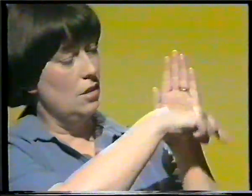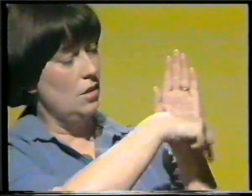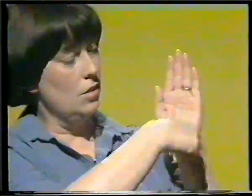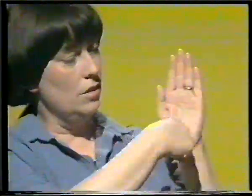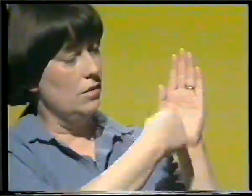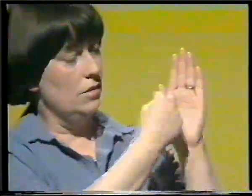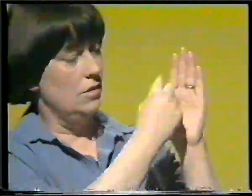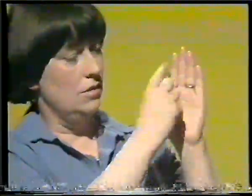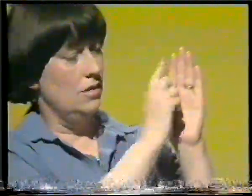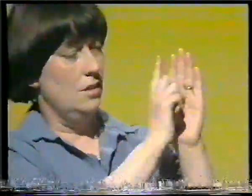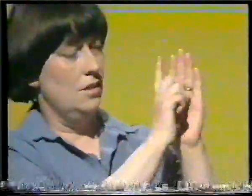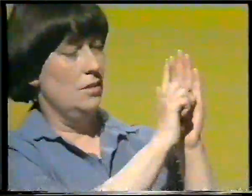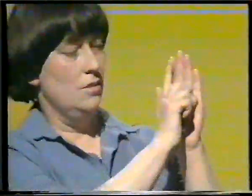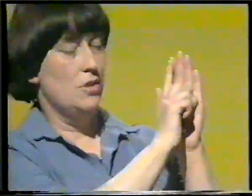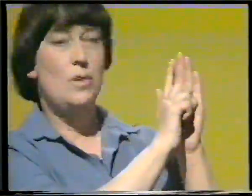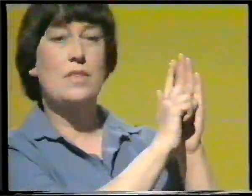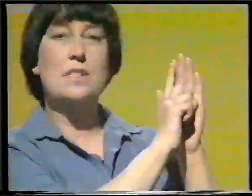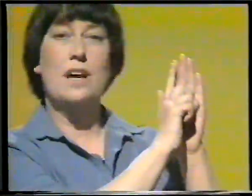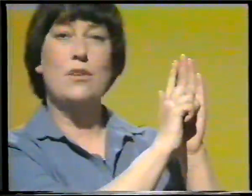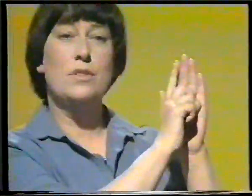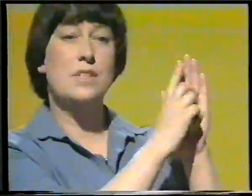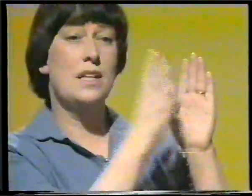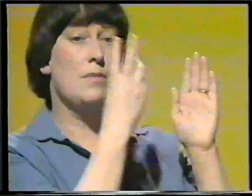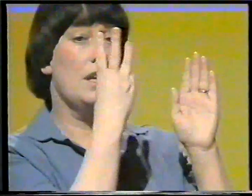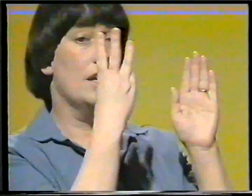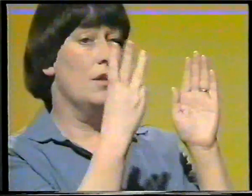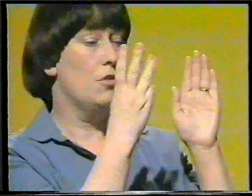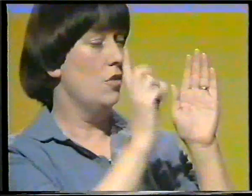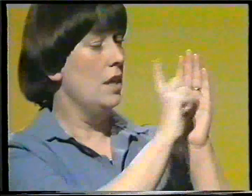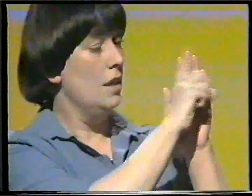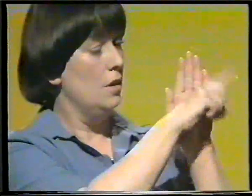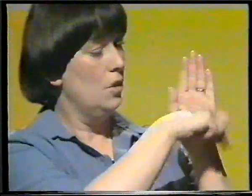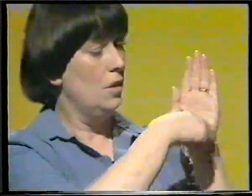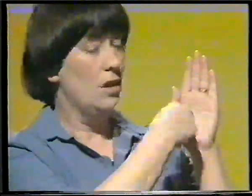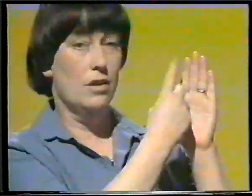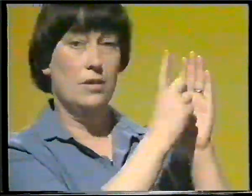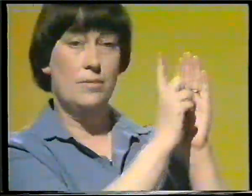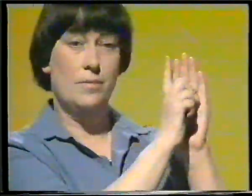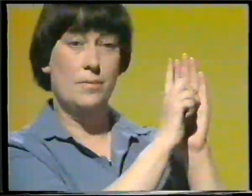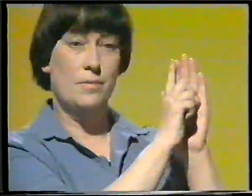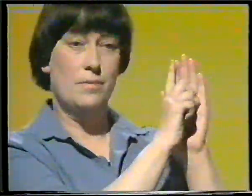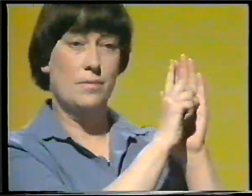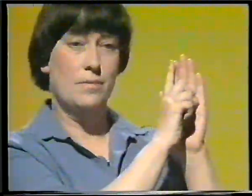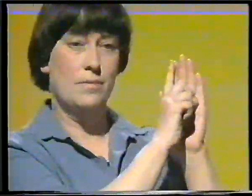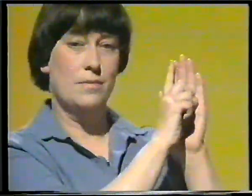clock. So with this now you can say something like 3 o'clock.